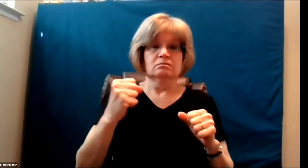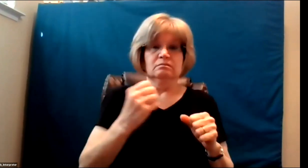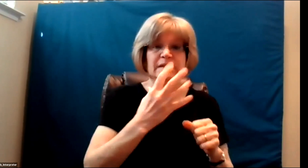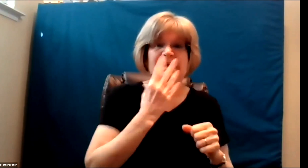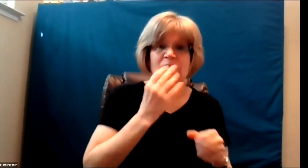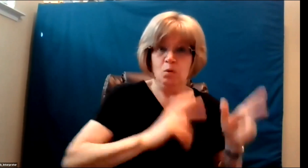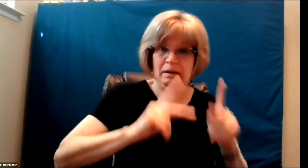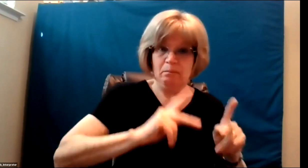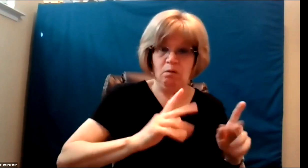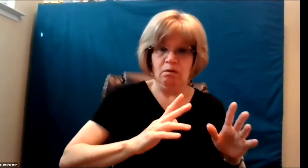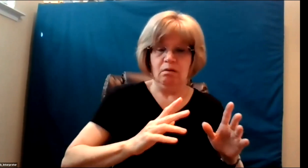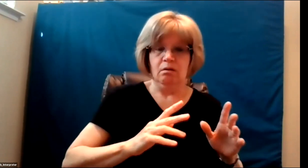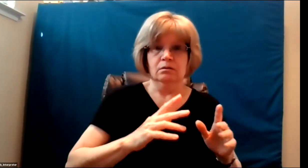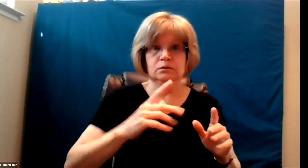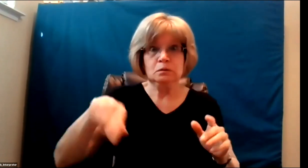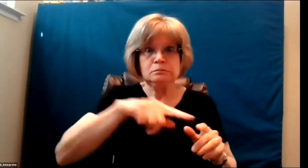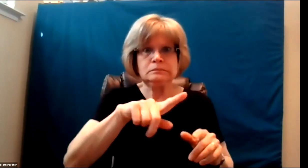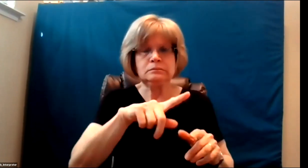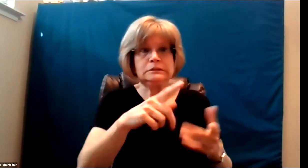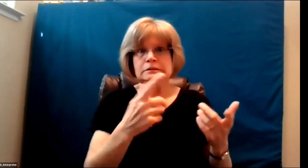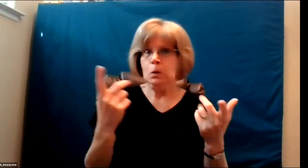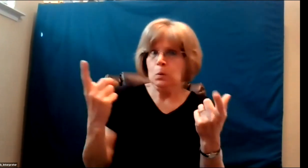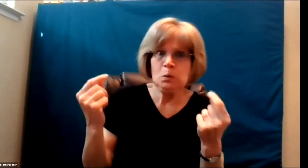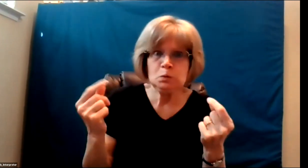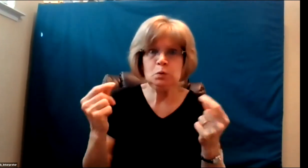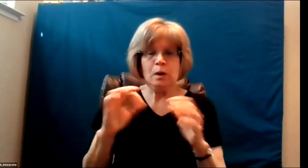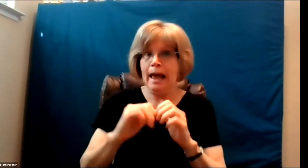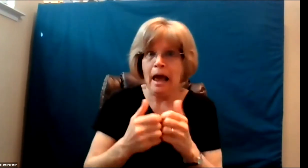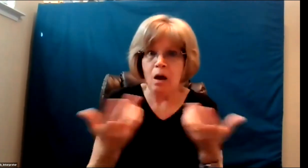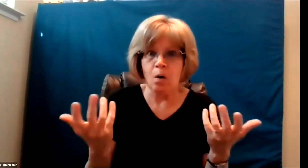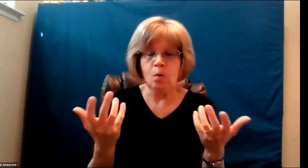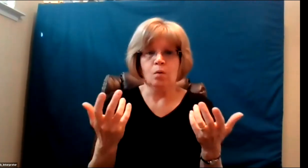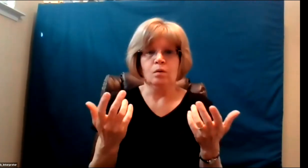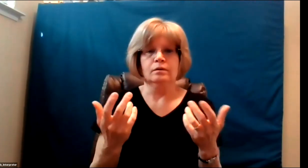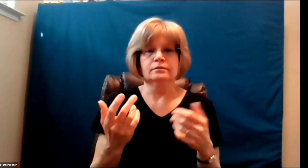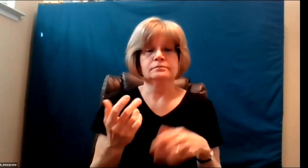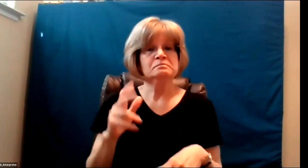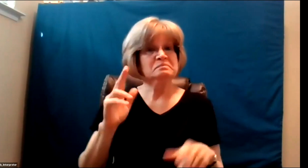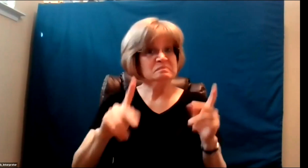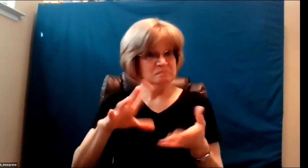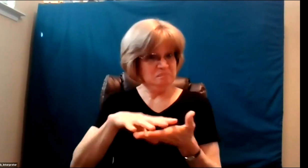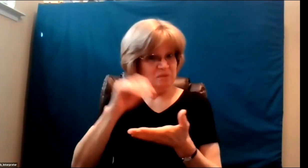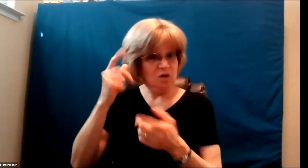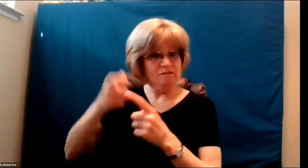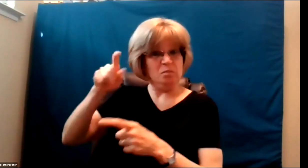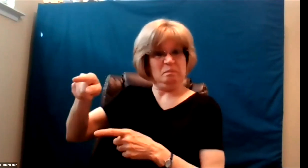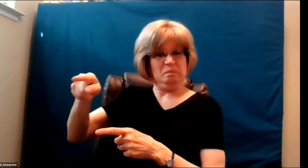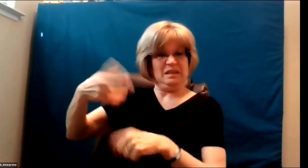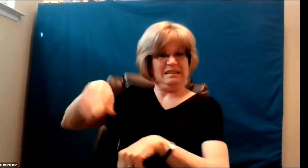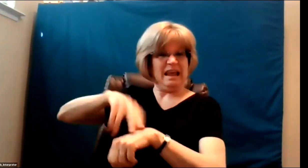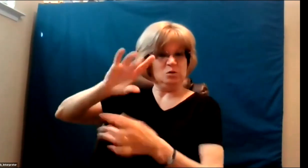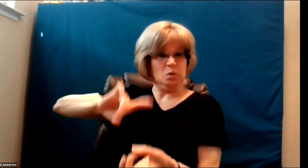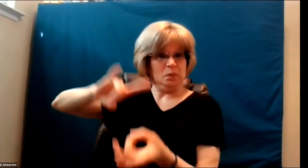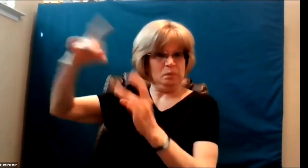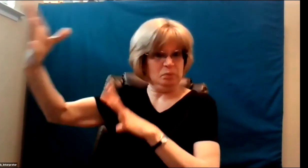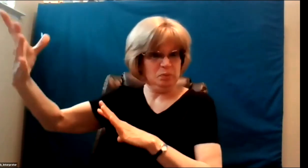had to ask, what should we do? How should we do it? If people could learn from this natural disaster,